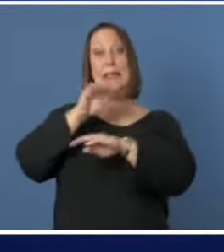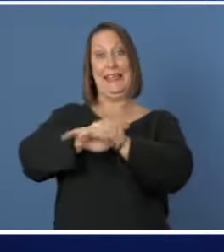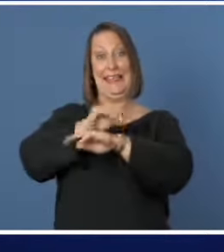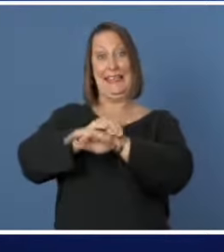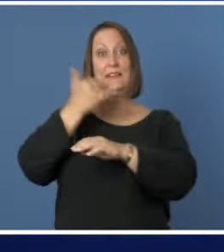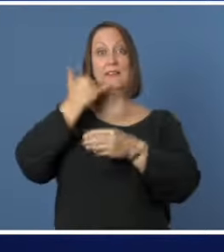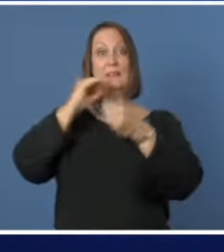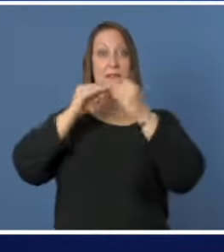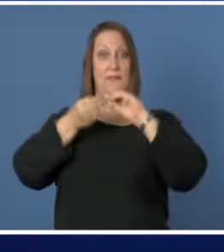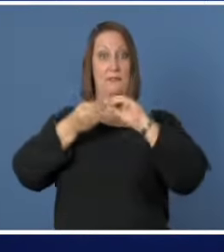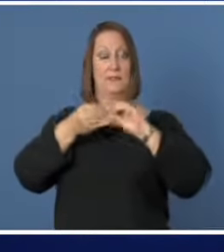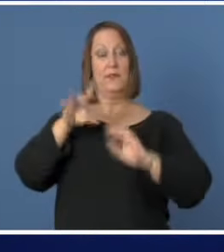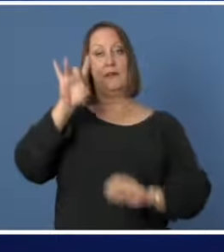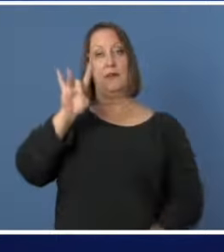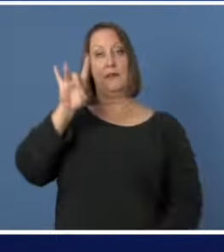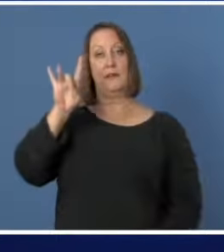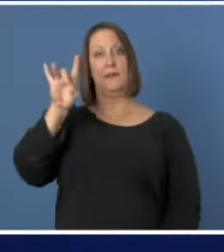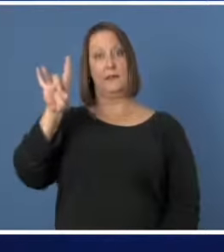In English,